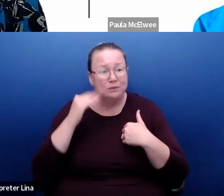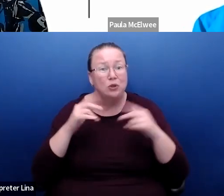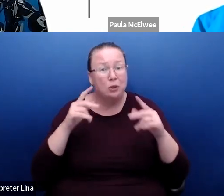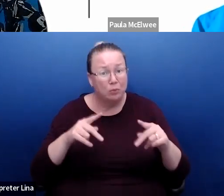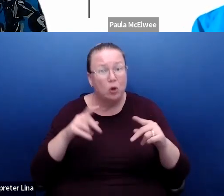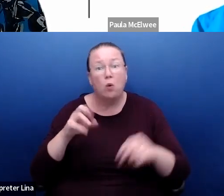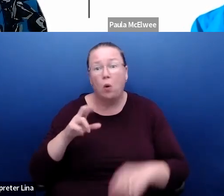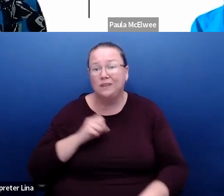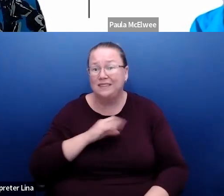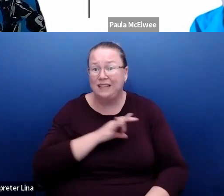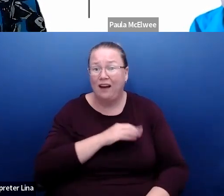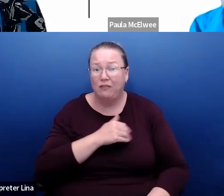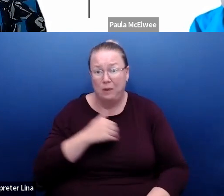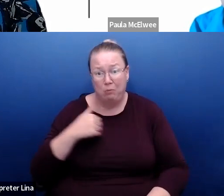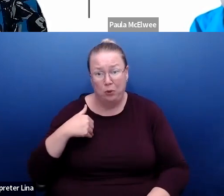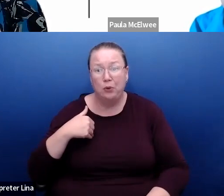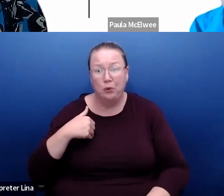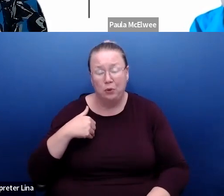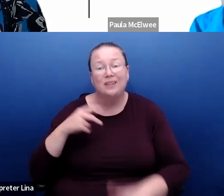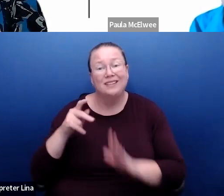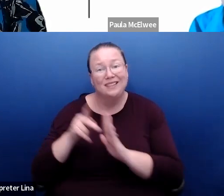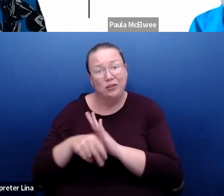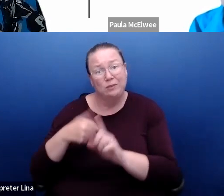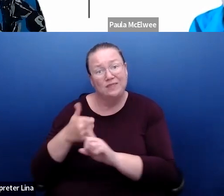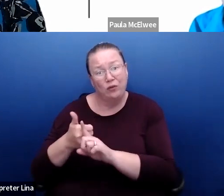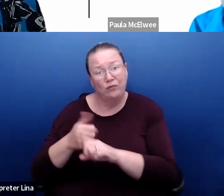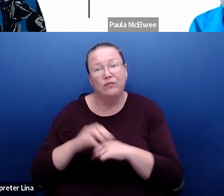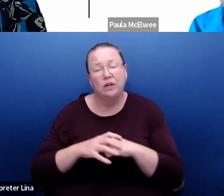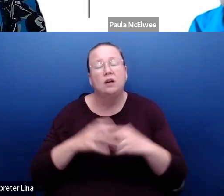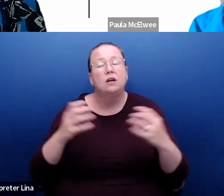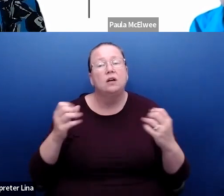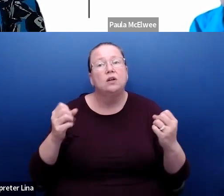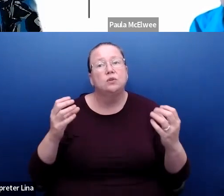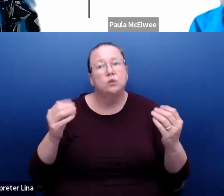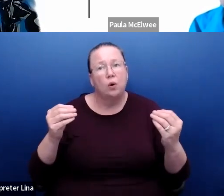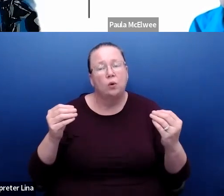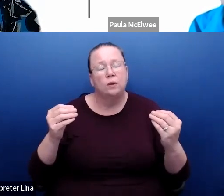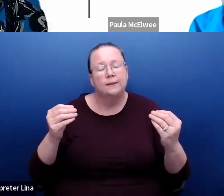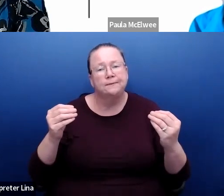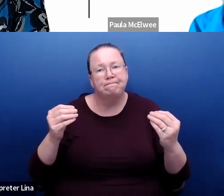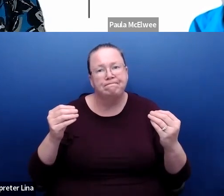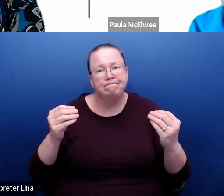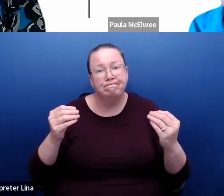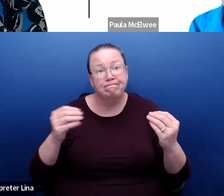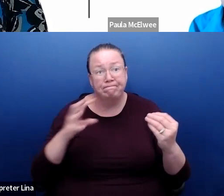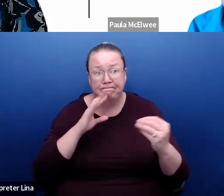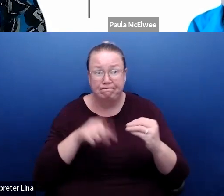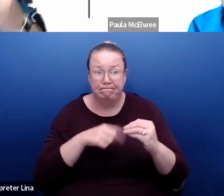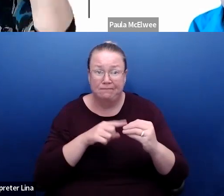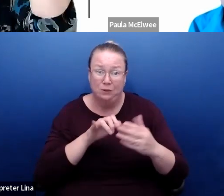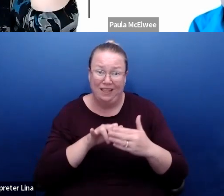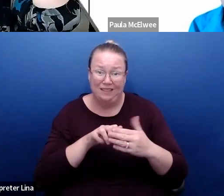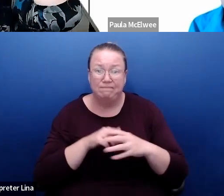or a staff member committing suicide. So let's talk about this for a